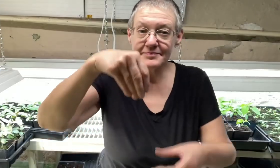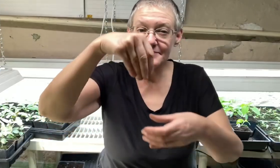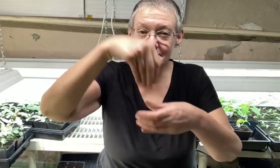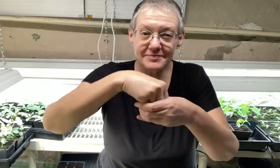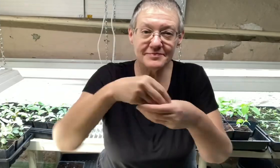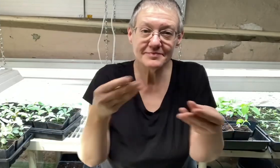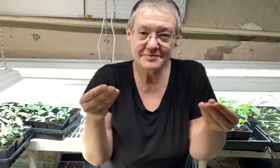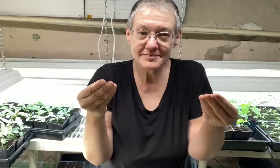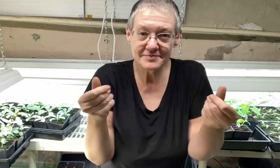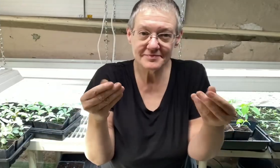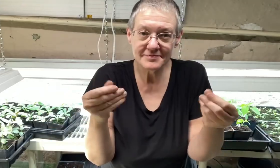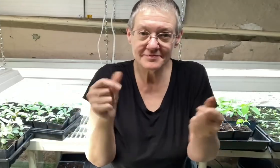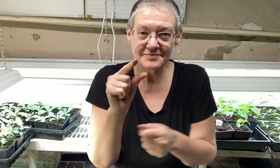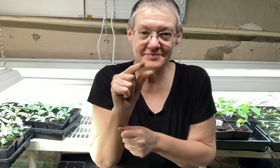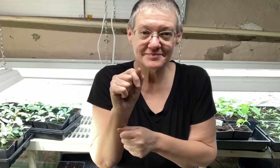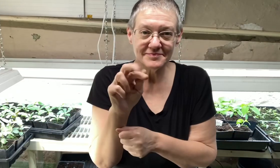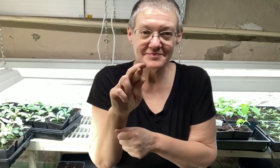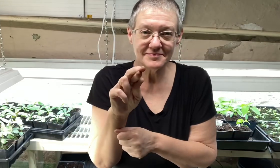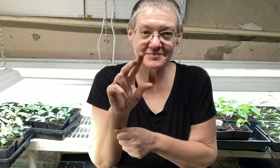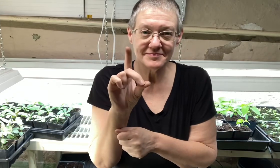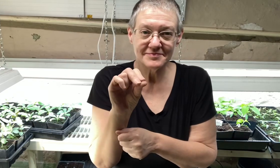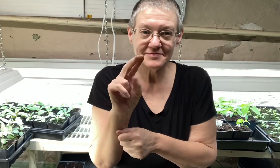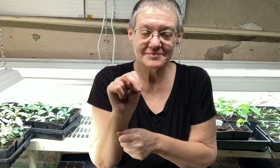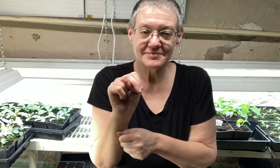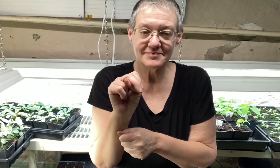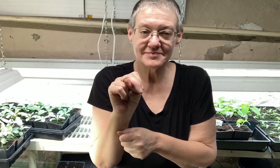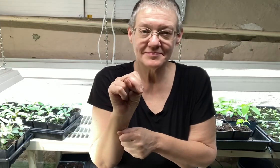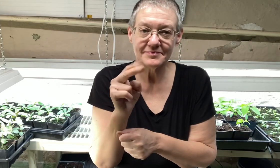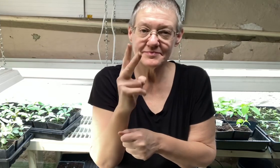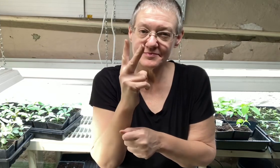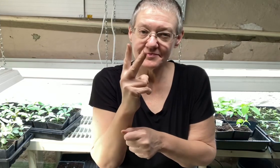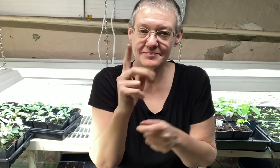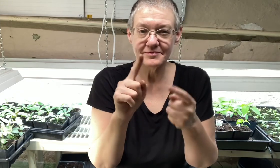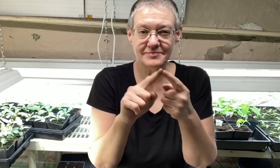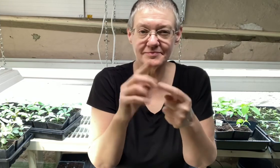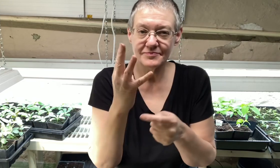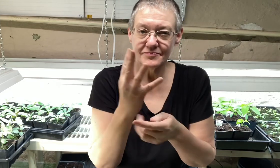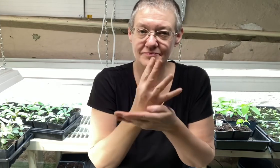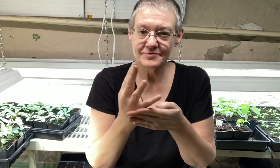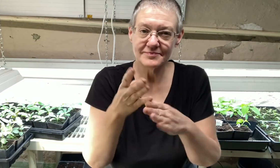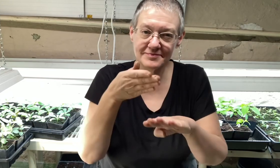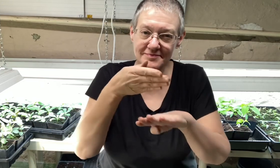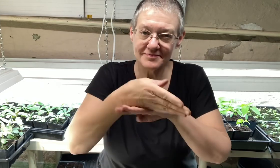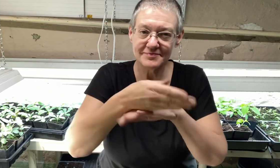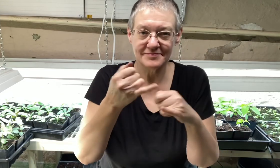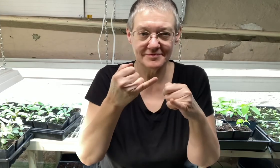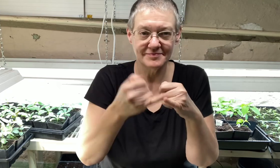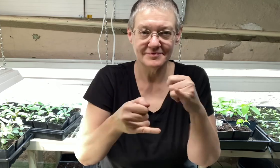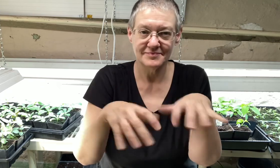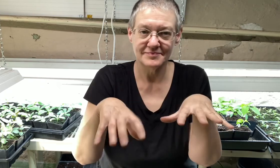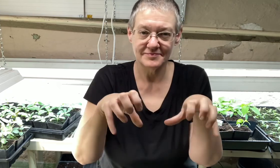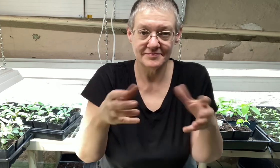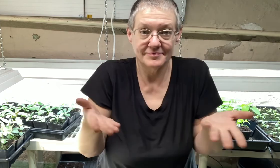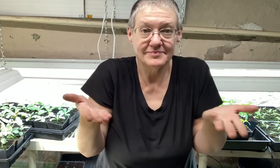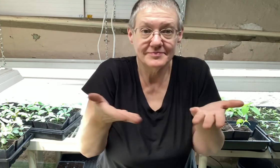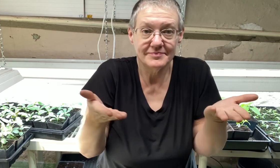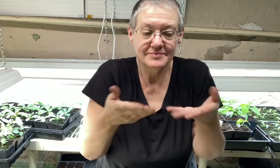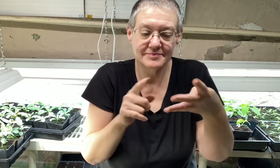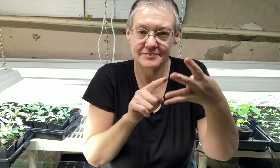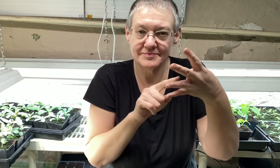And we're going to put them out into the garden 2 to 4 weeks after the last frost.